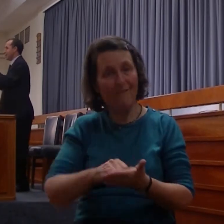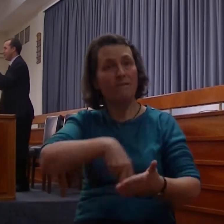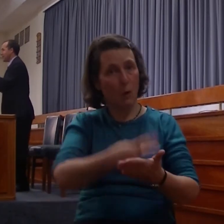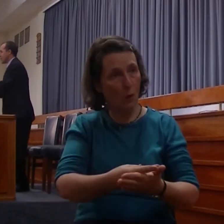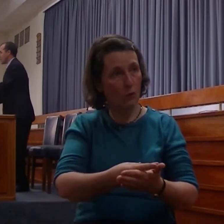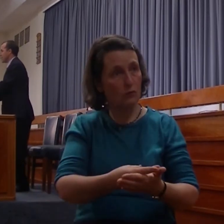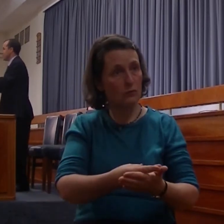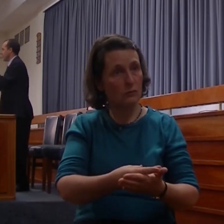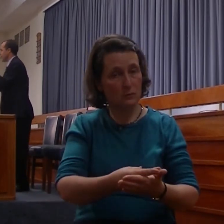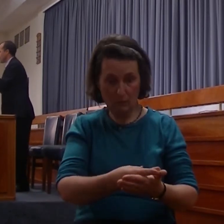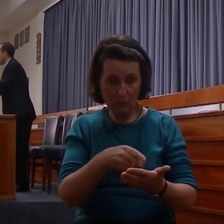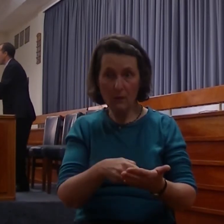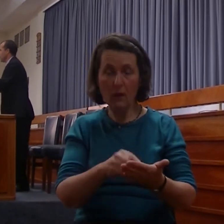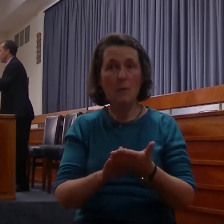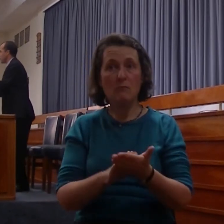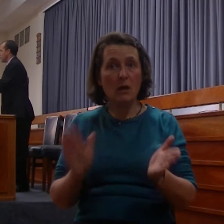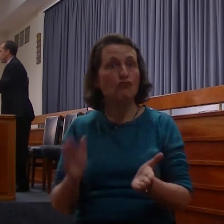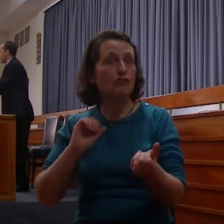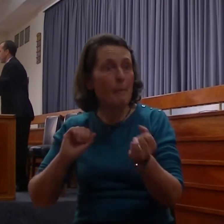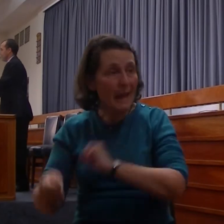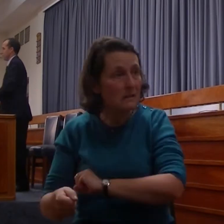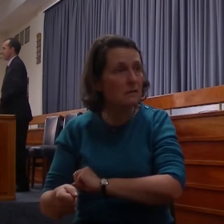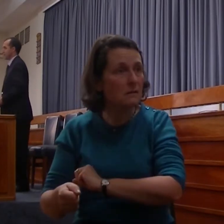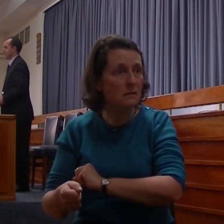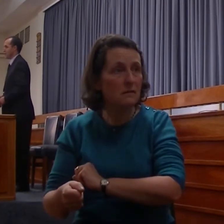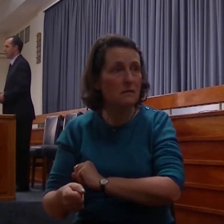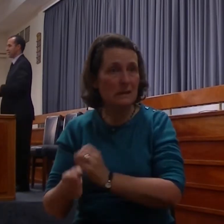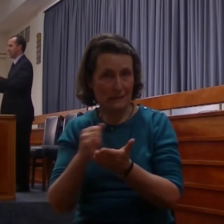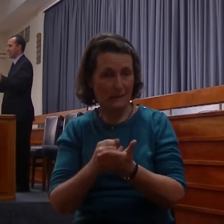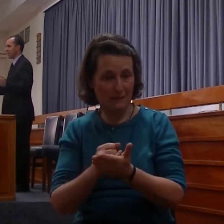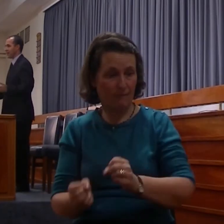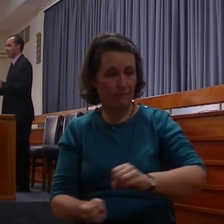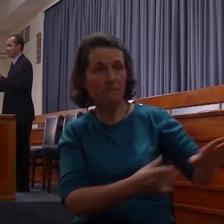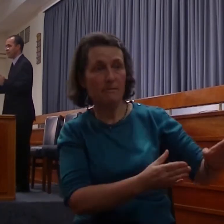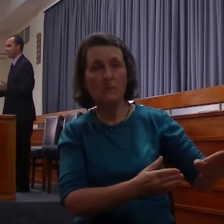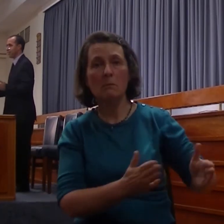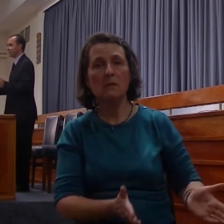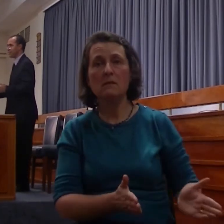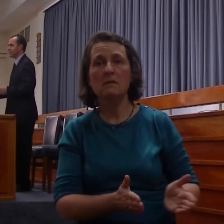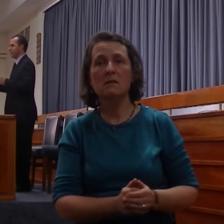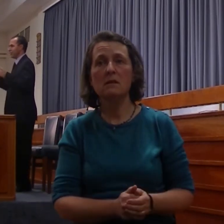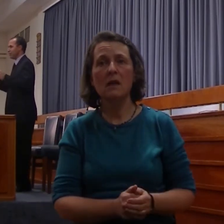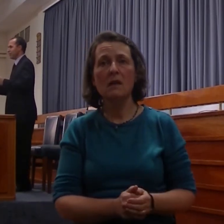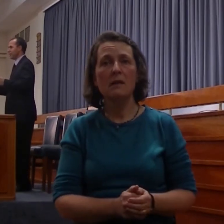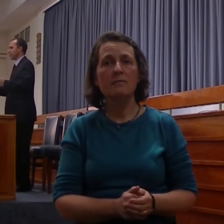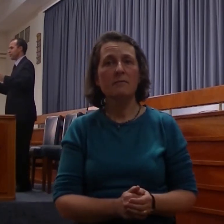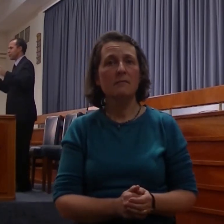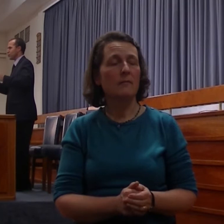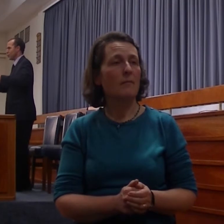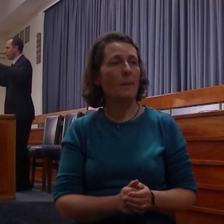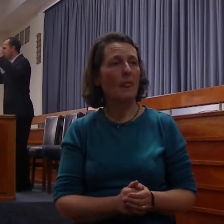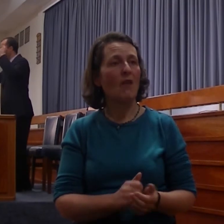to believers. There was a fault, it means there is a sin. And if there is a sin, there is something we